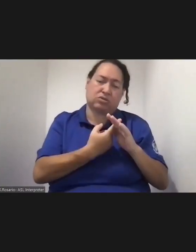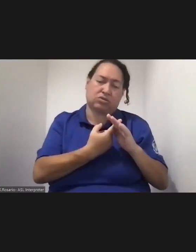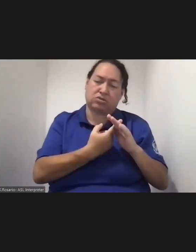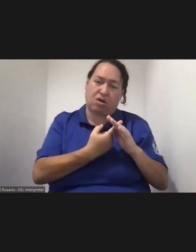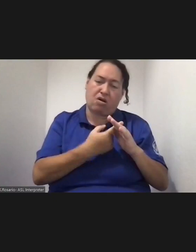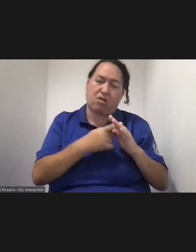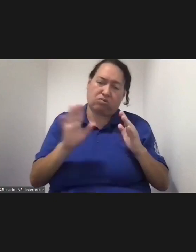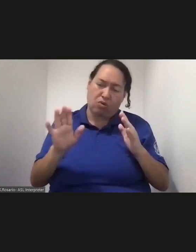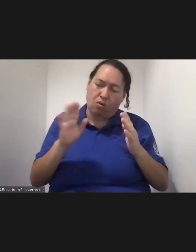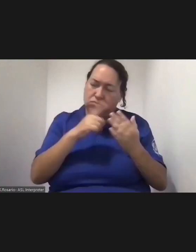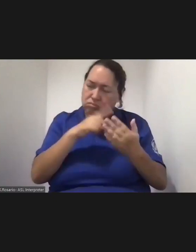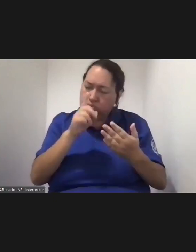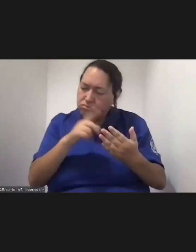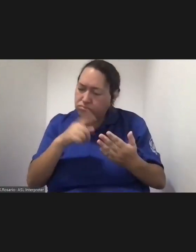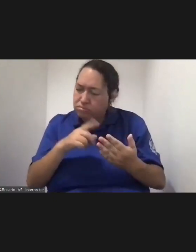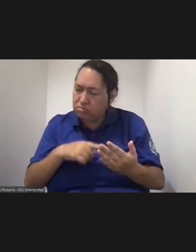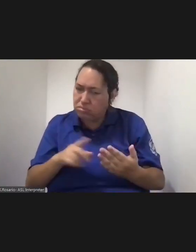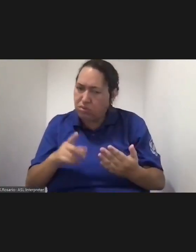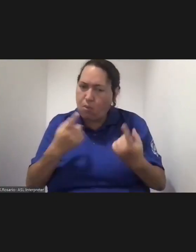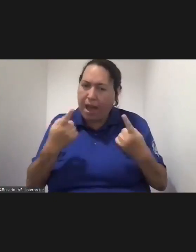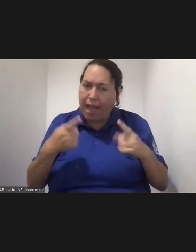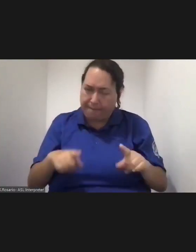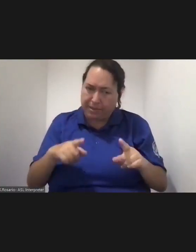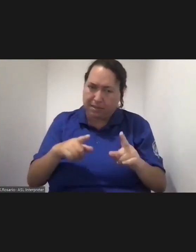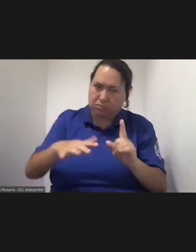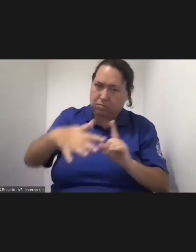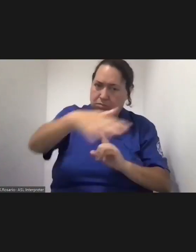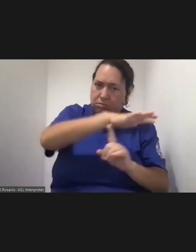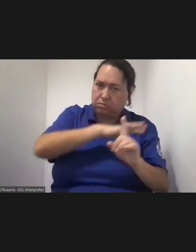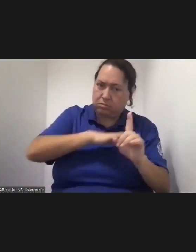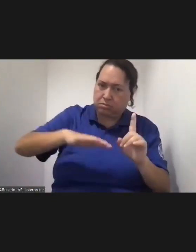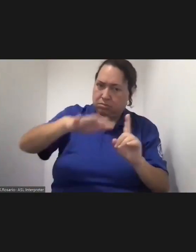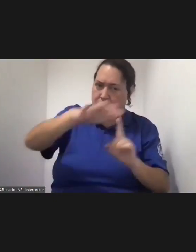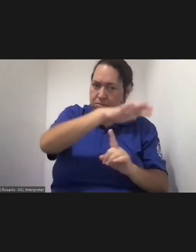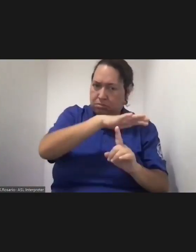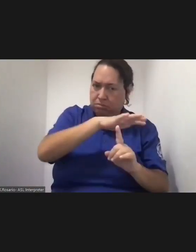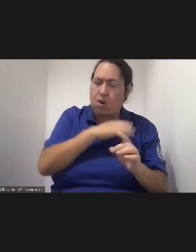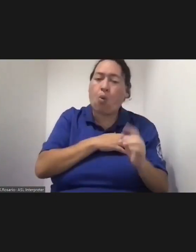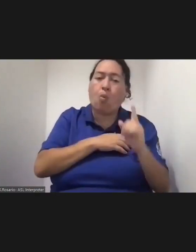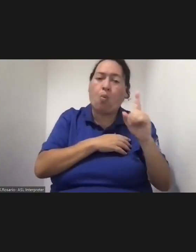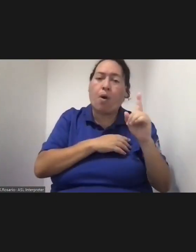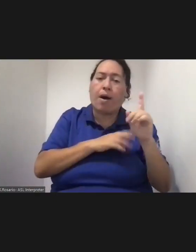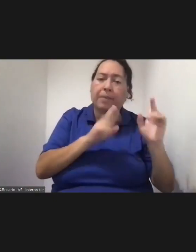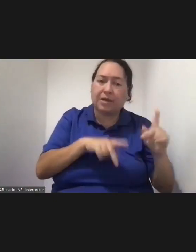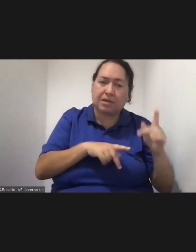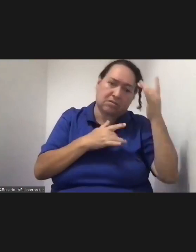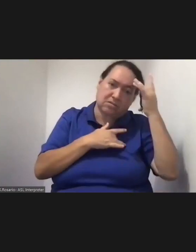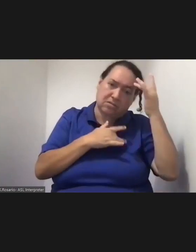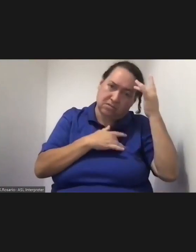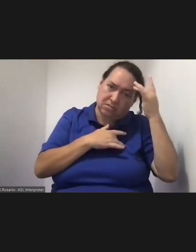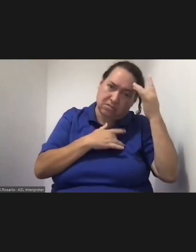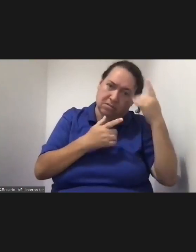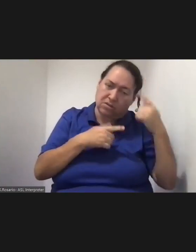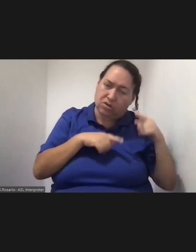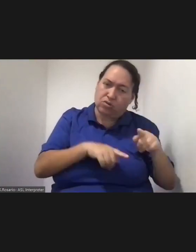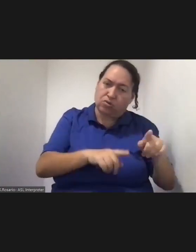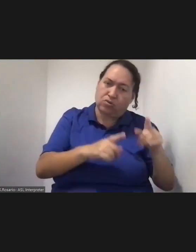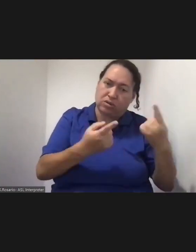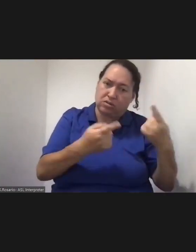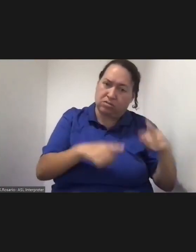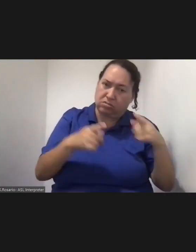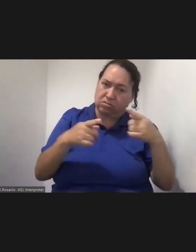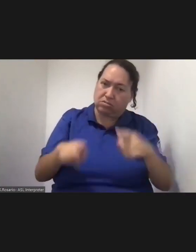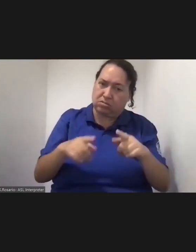investigation. So for this particular cluster, one person was symptomatic during the event and went and